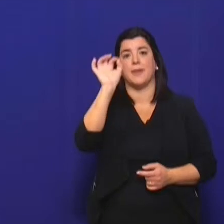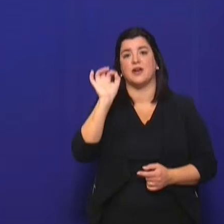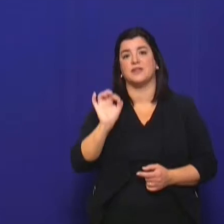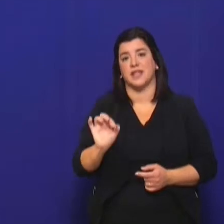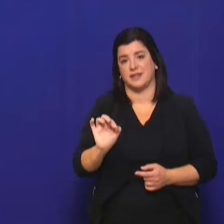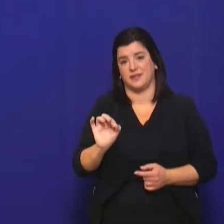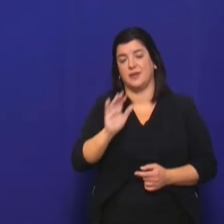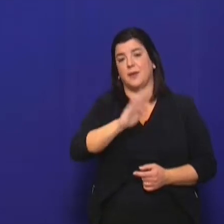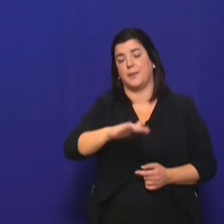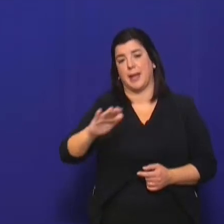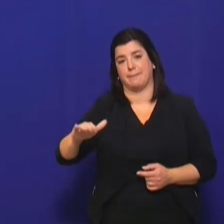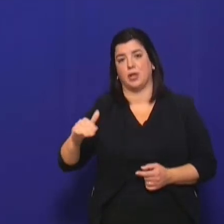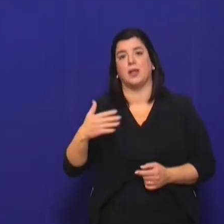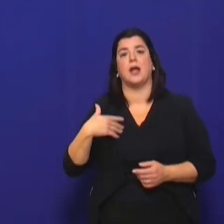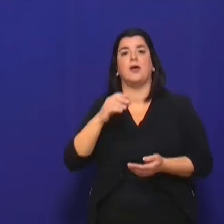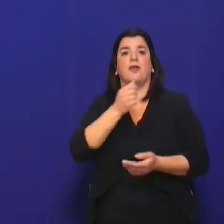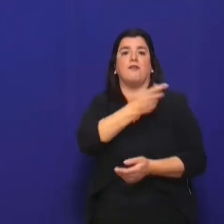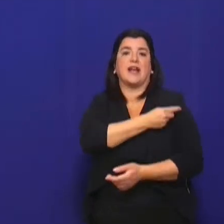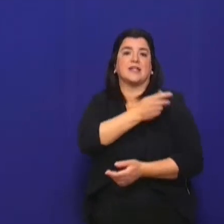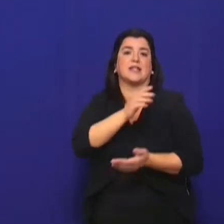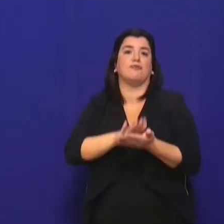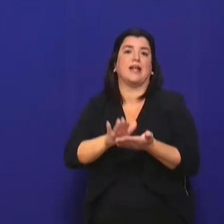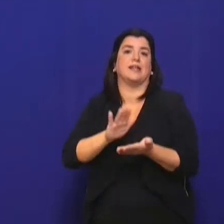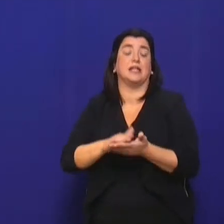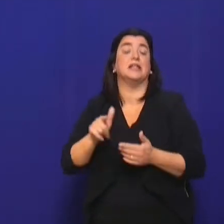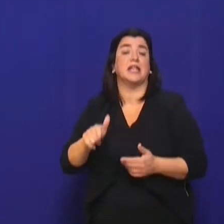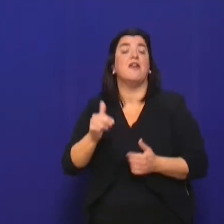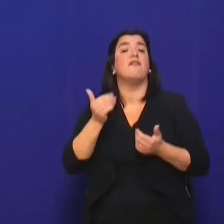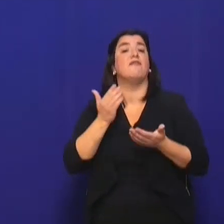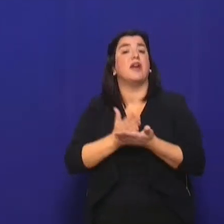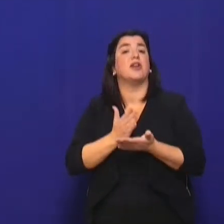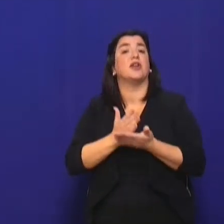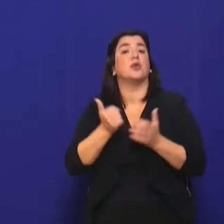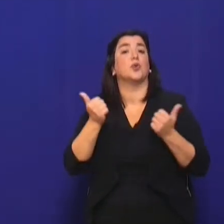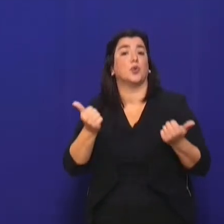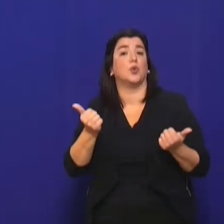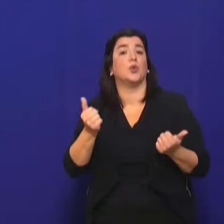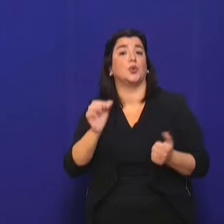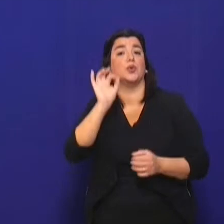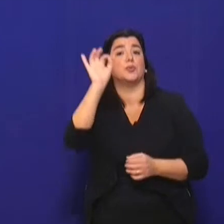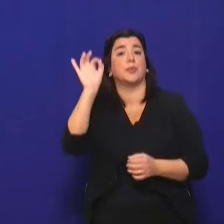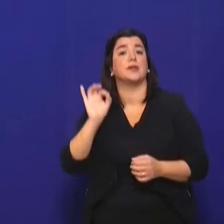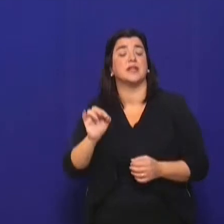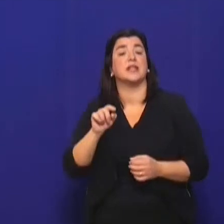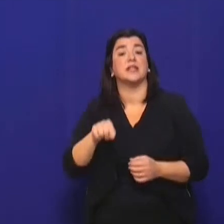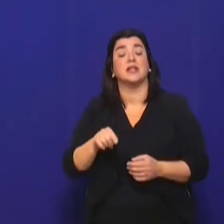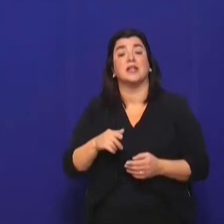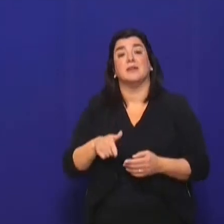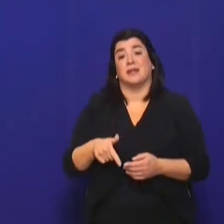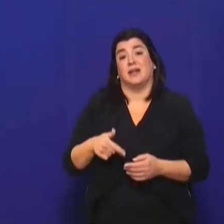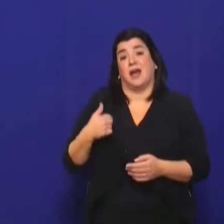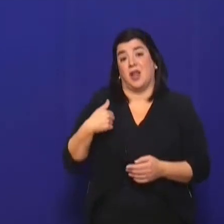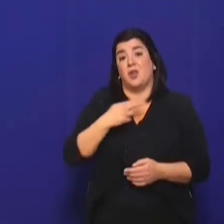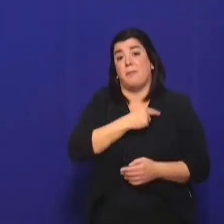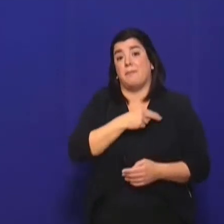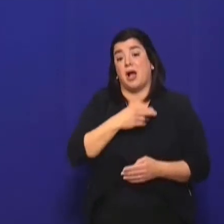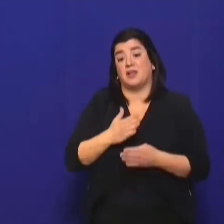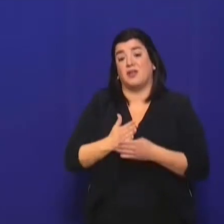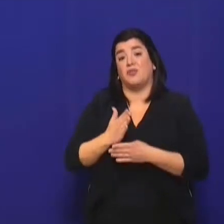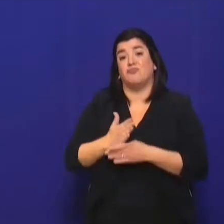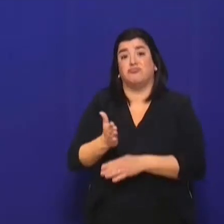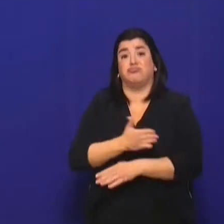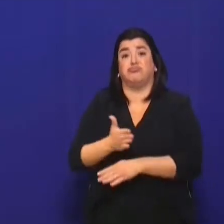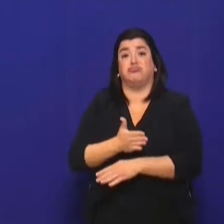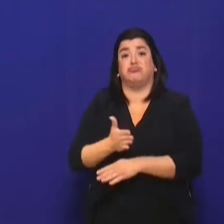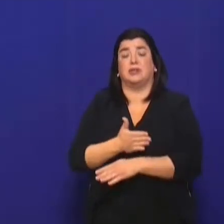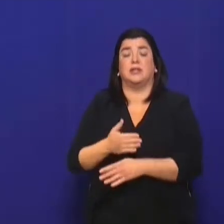2.57% of the population, which is a very good uptake, considering that we are in the very early days of the vaccination.